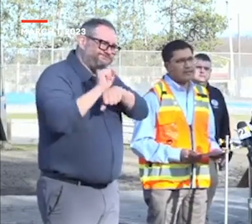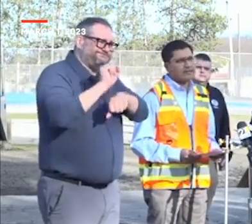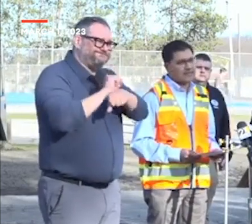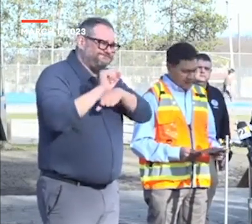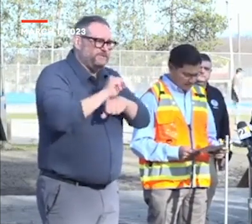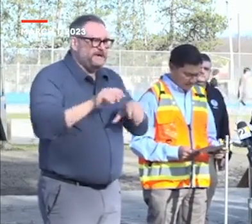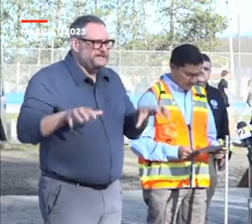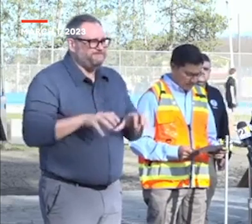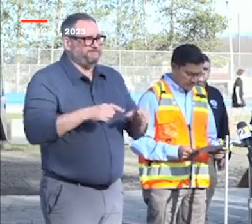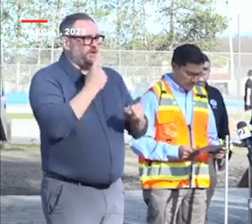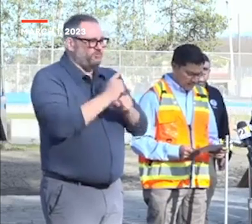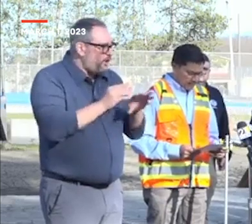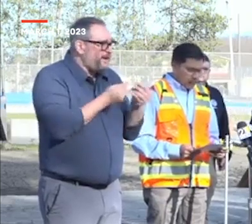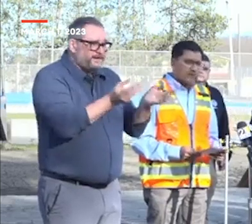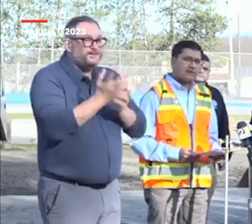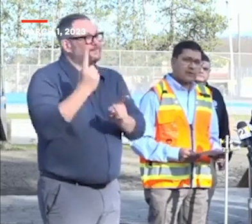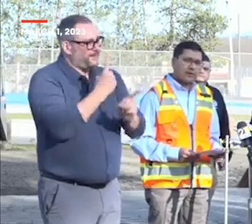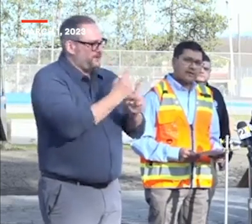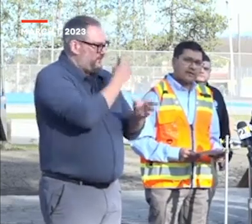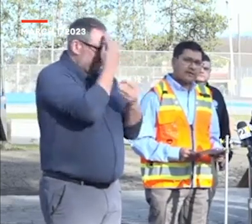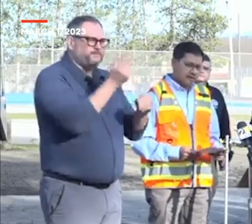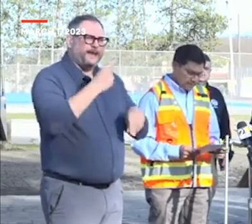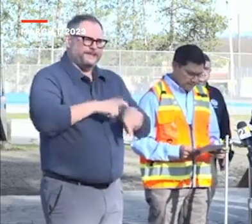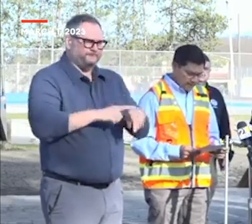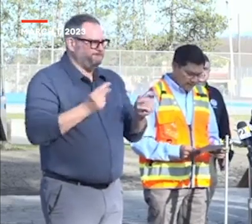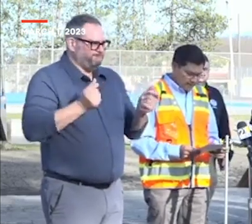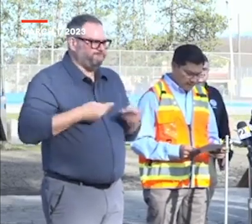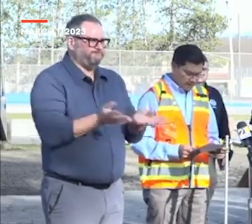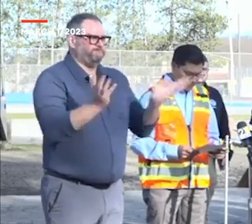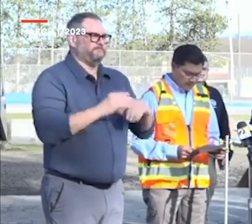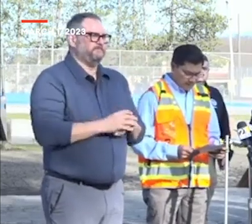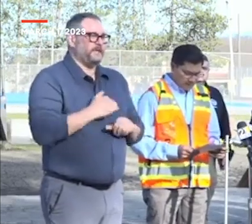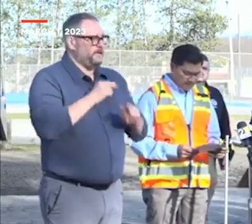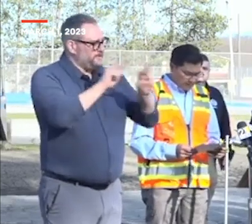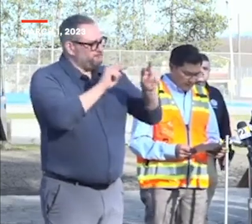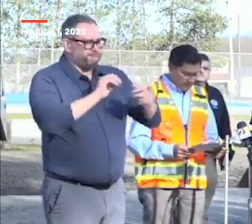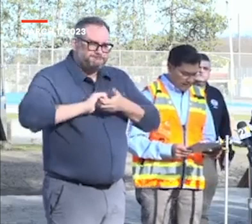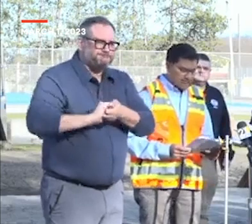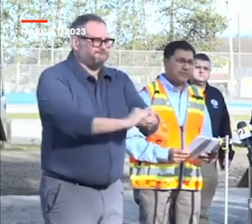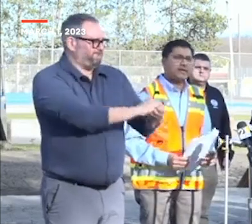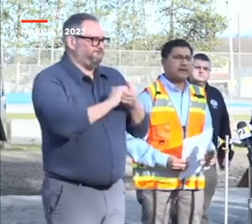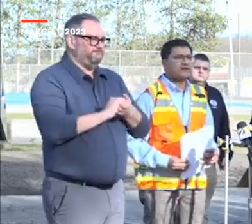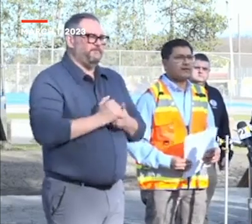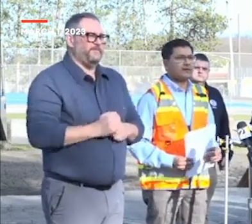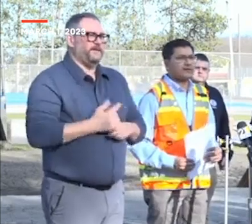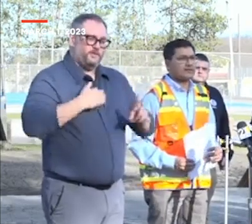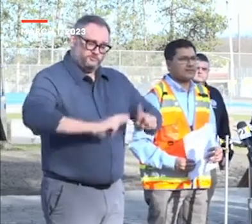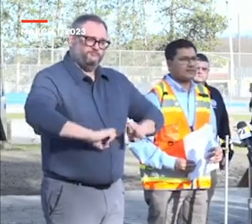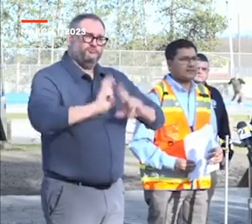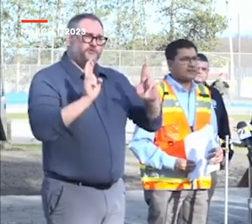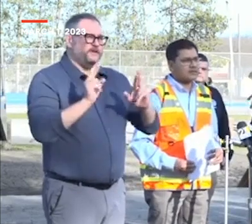accurate and timely information. We look forward to the continued collaboration. We stand ready to be of